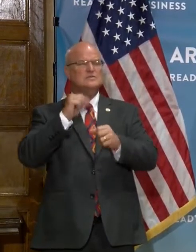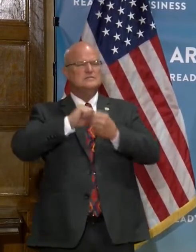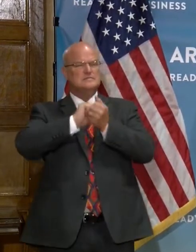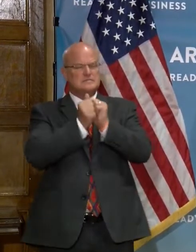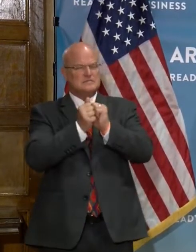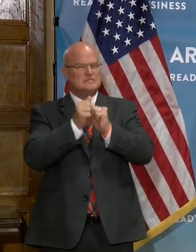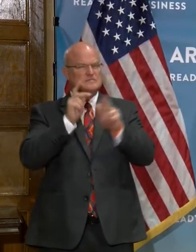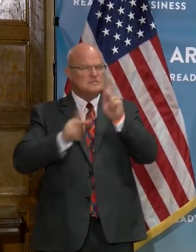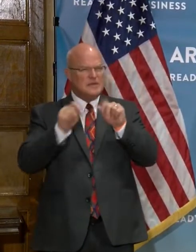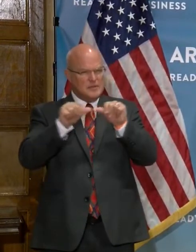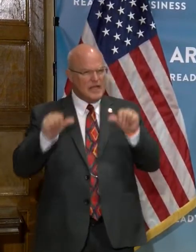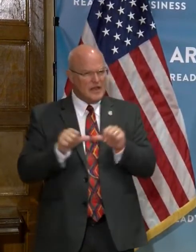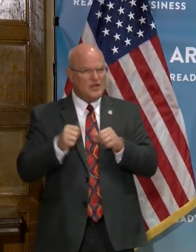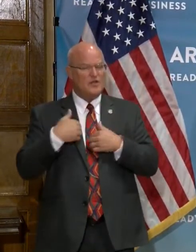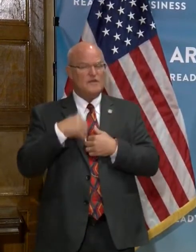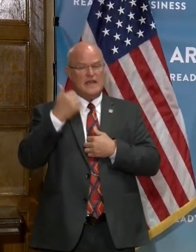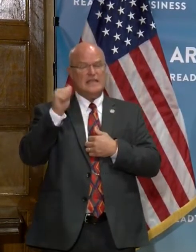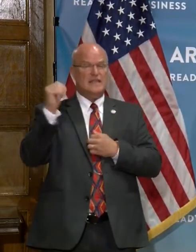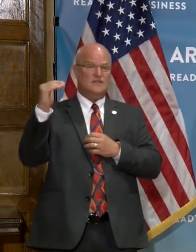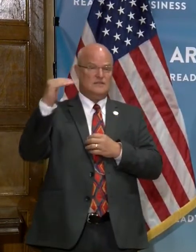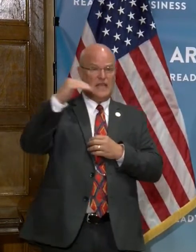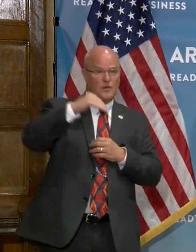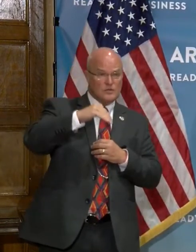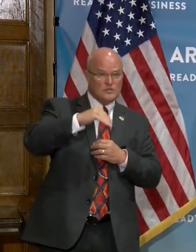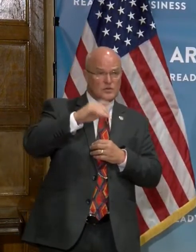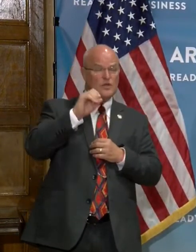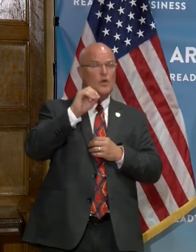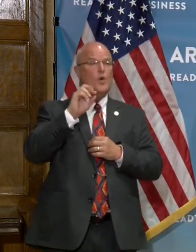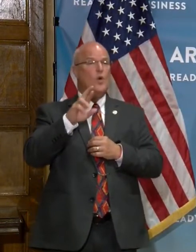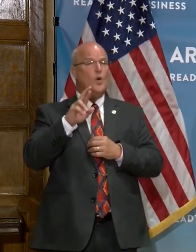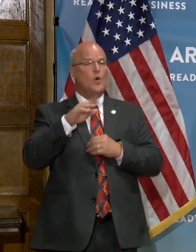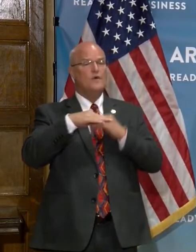we have either downward trend